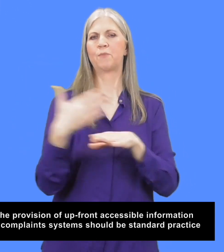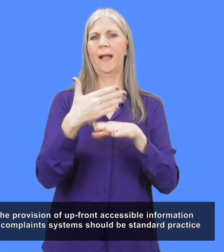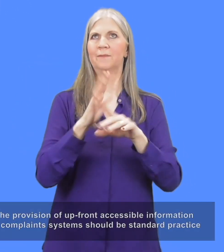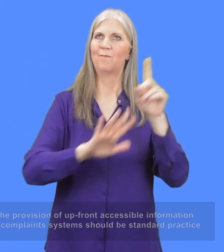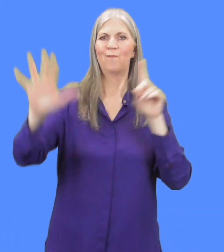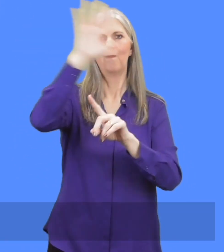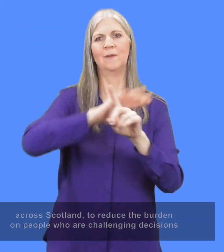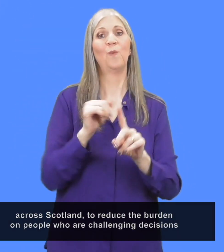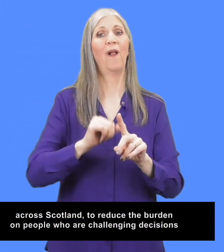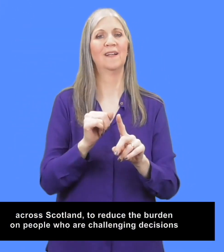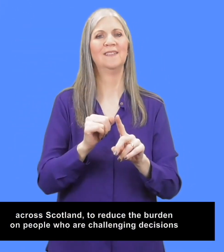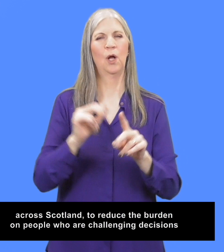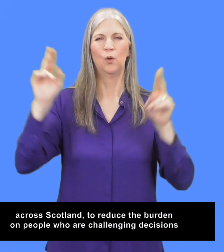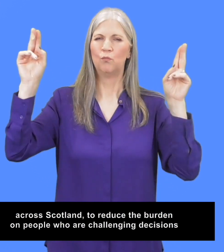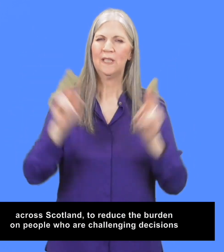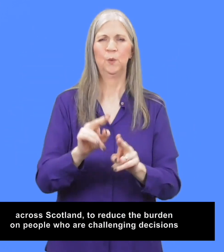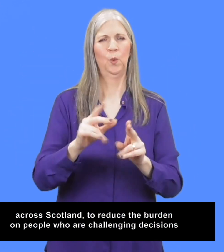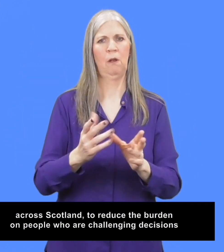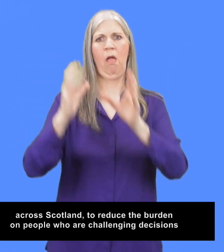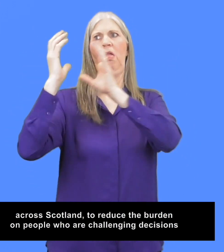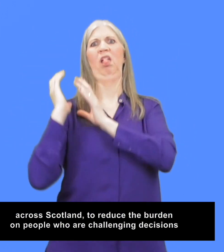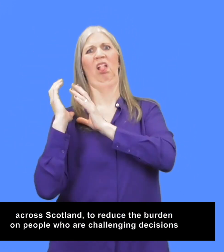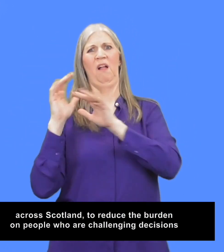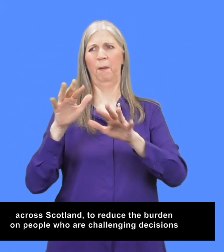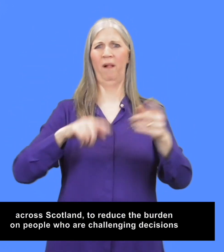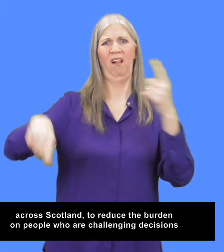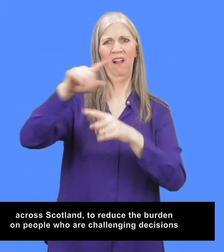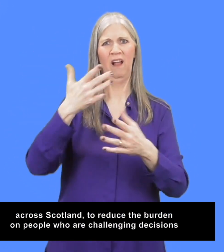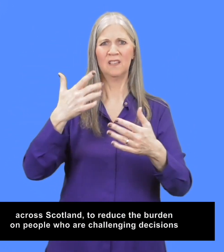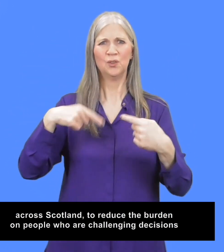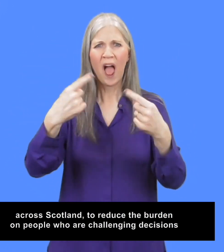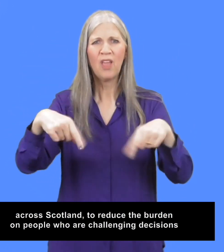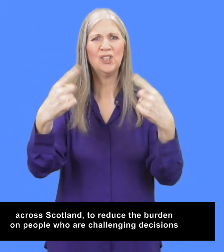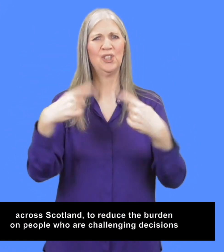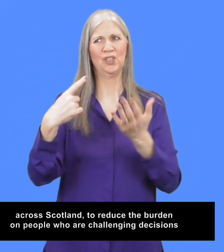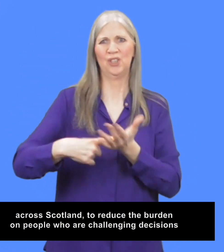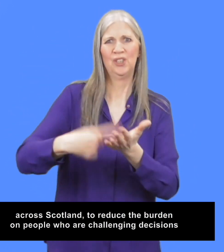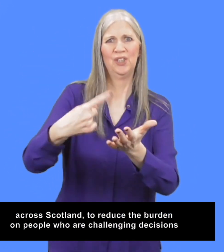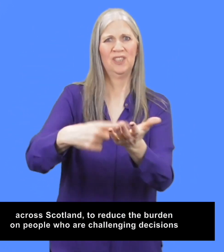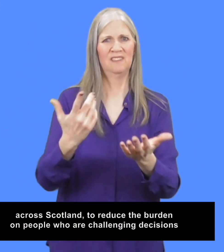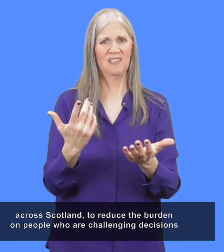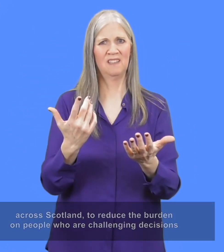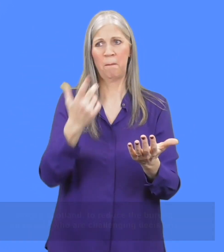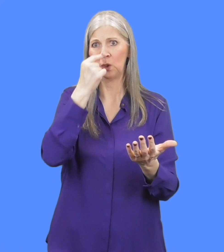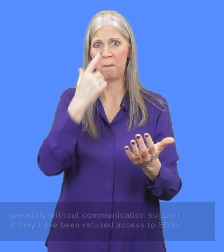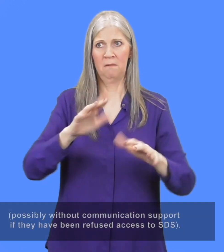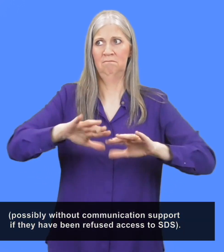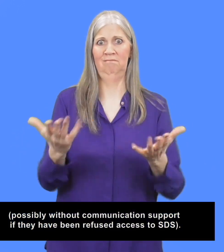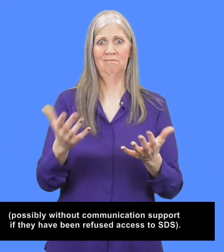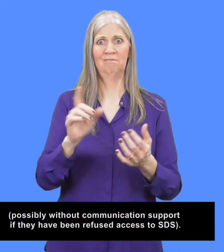across Scotland to reduce the burden on people who are challenging decisions, possibly without communication